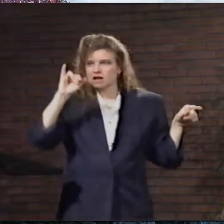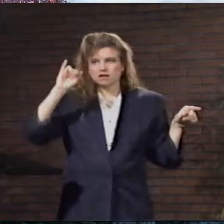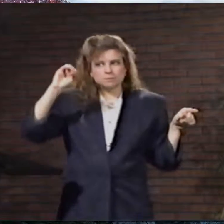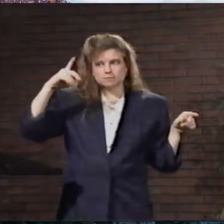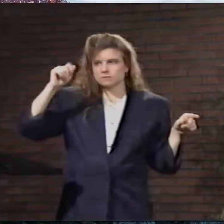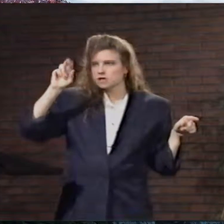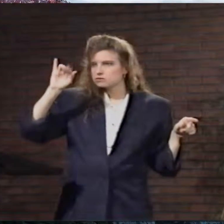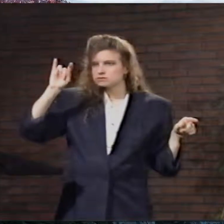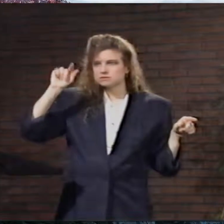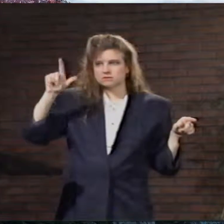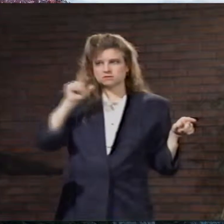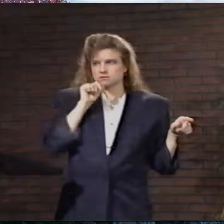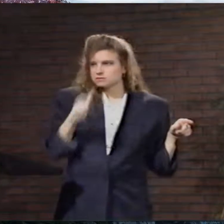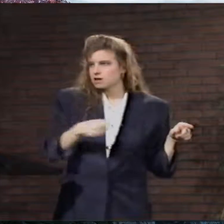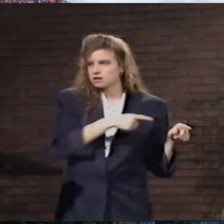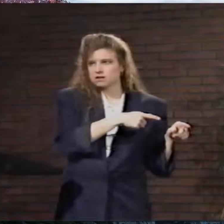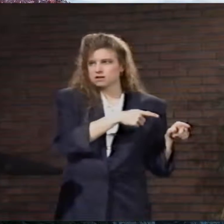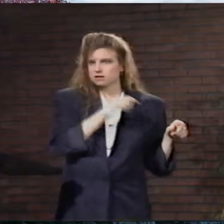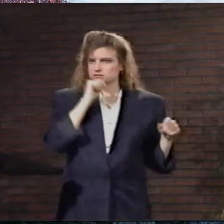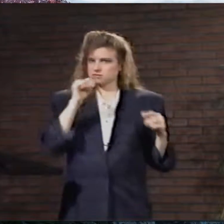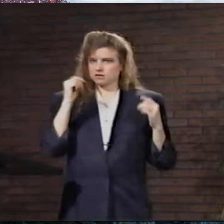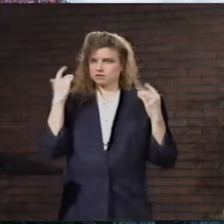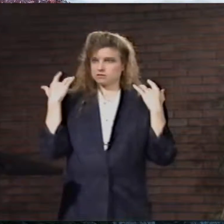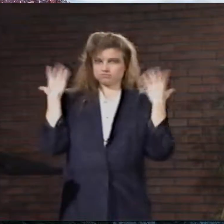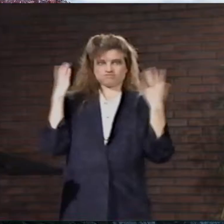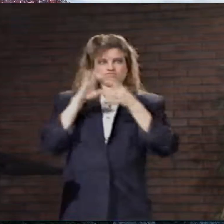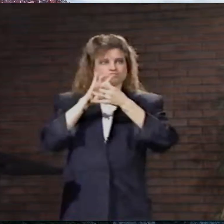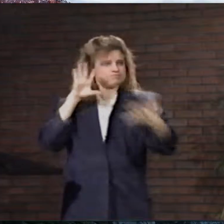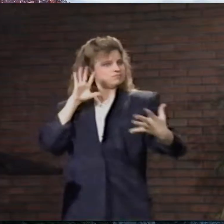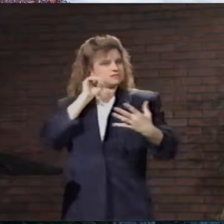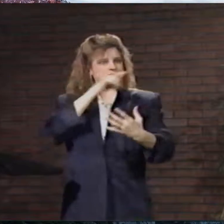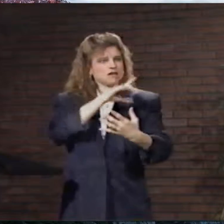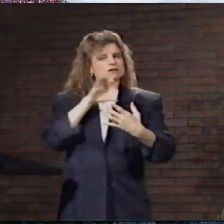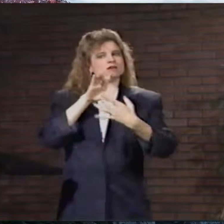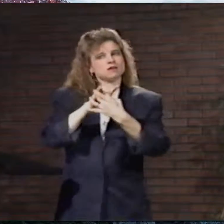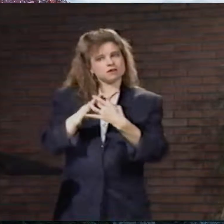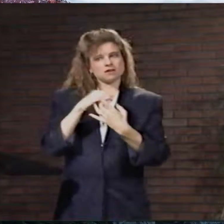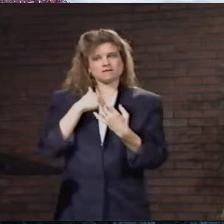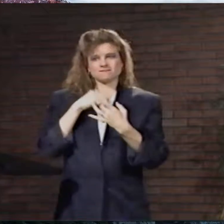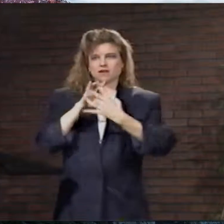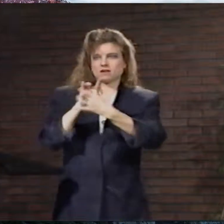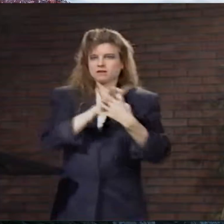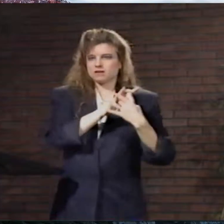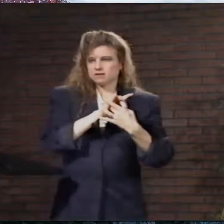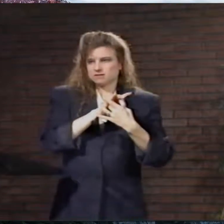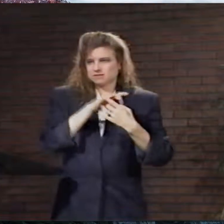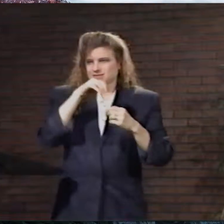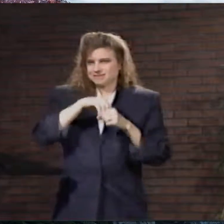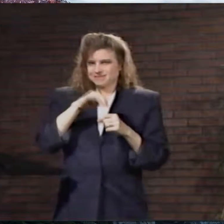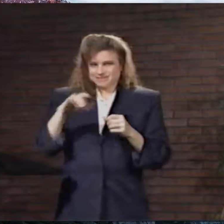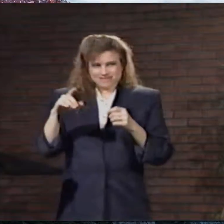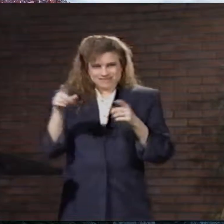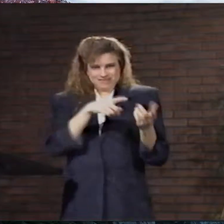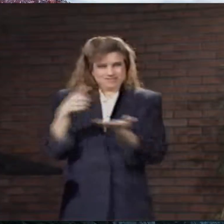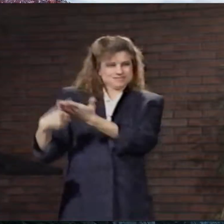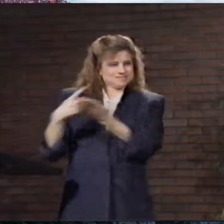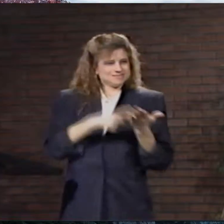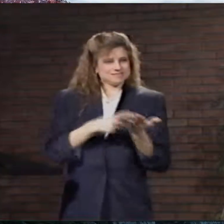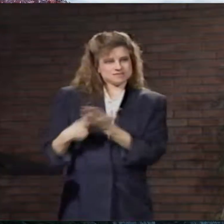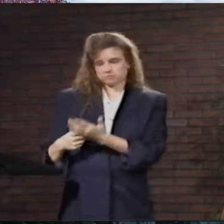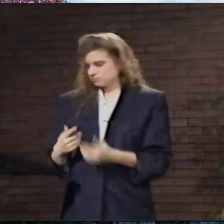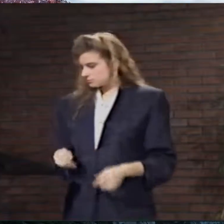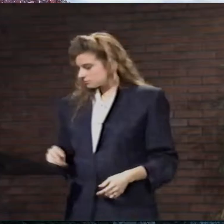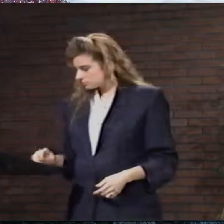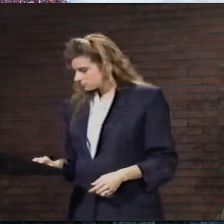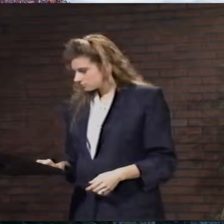And the doctor should say, no, I'm sorry, your child cannot interpret for you. They cannot interpret it impartially. They're too close to the